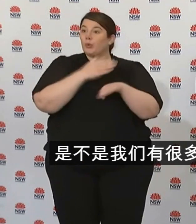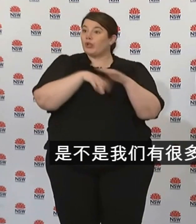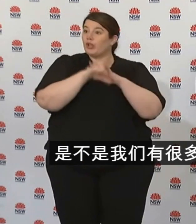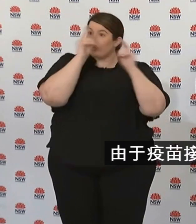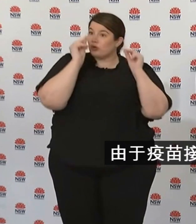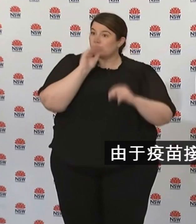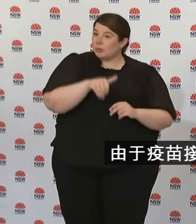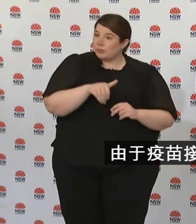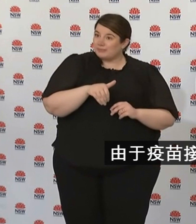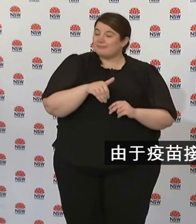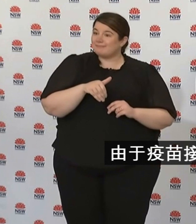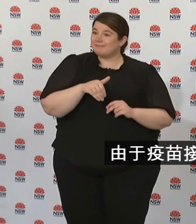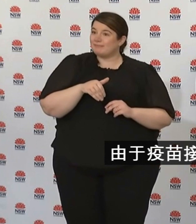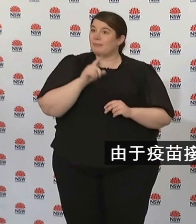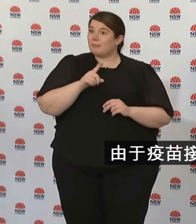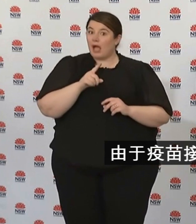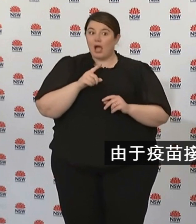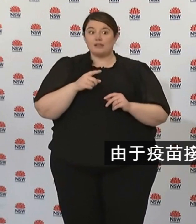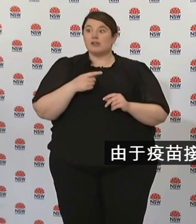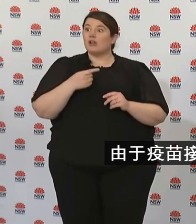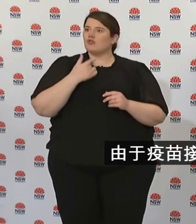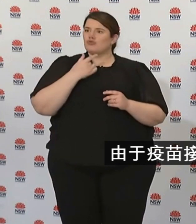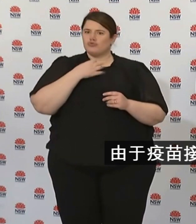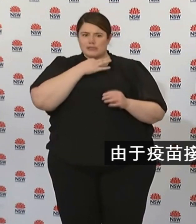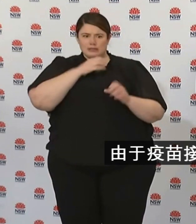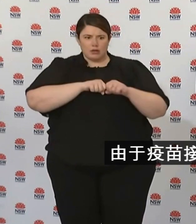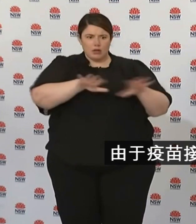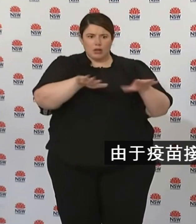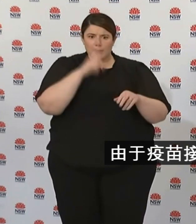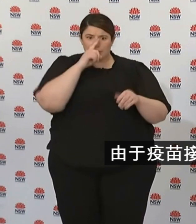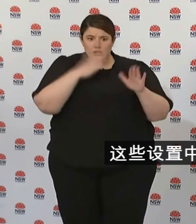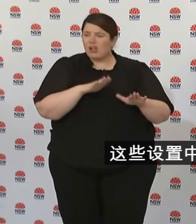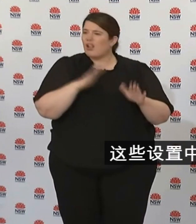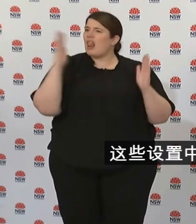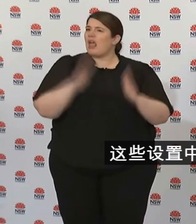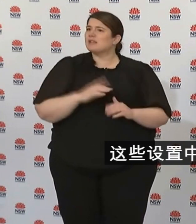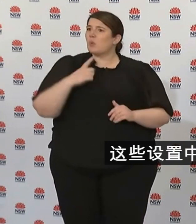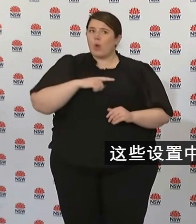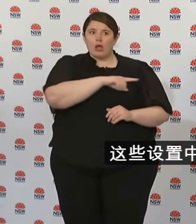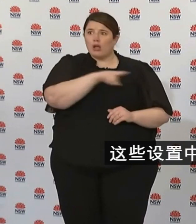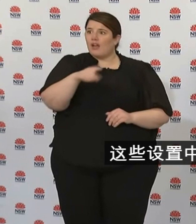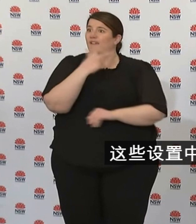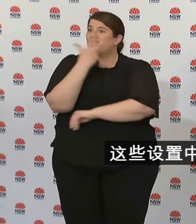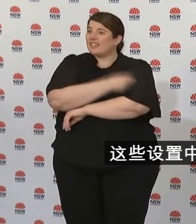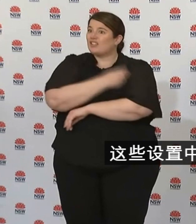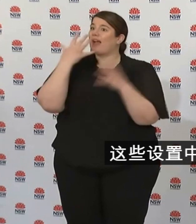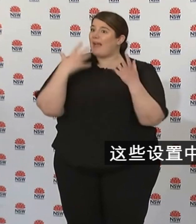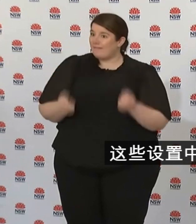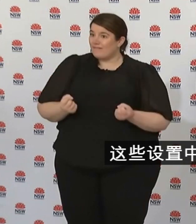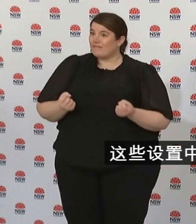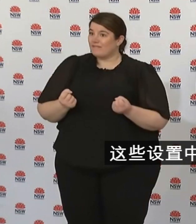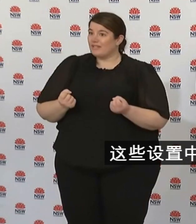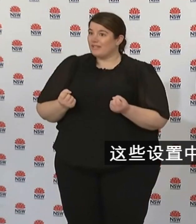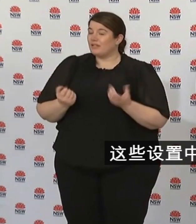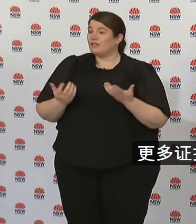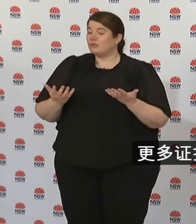been much less severe because of the high rates of vaccination rates in those settings. So again,